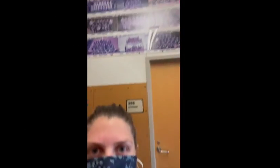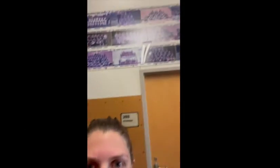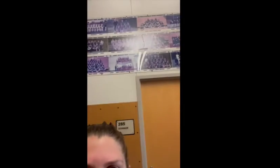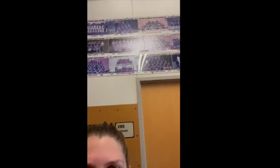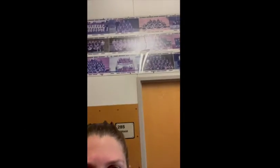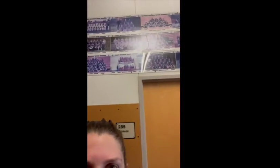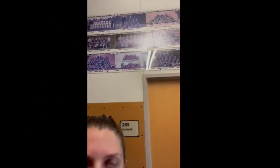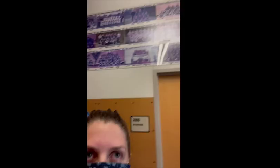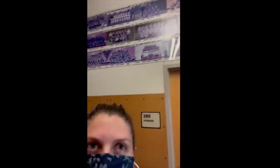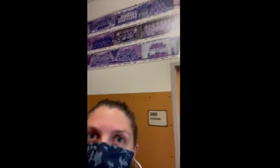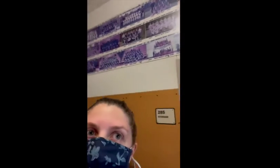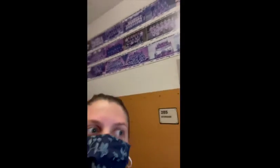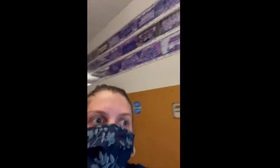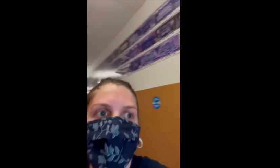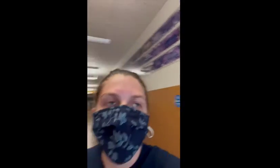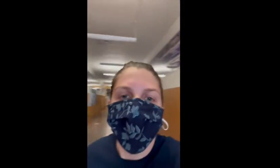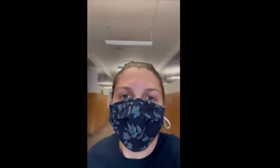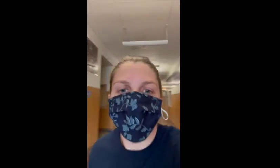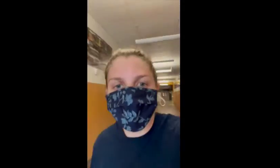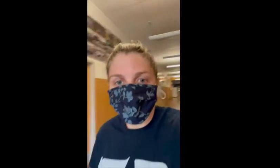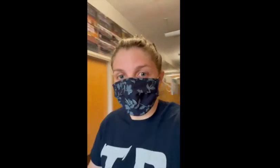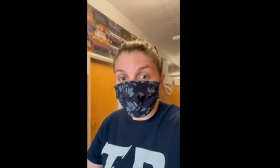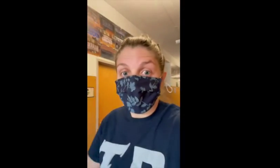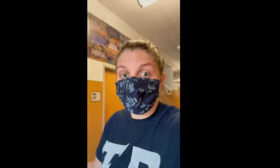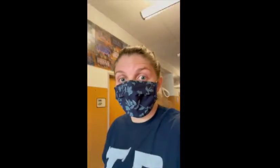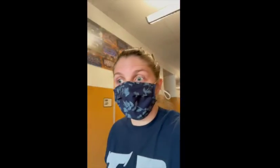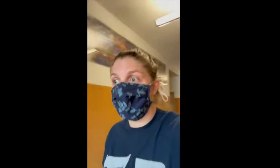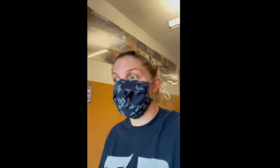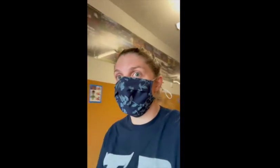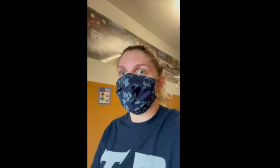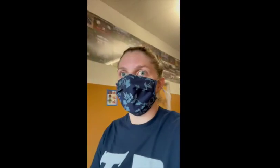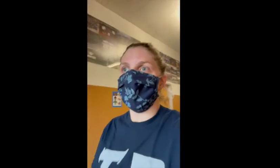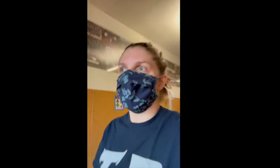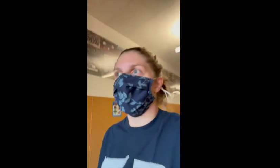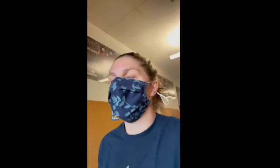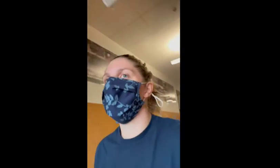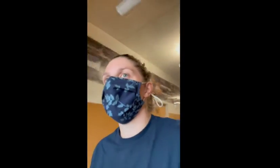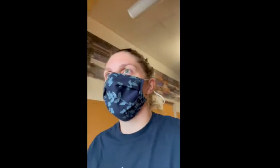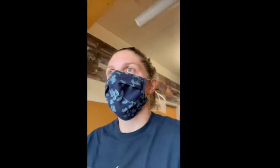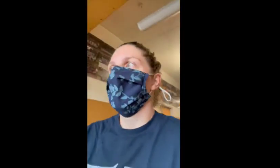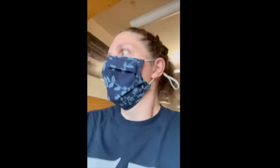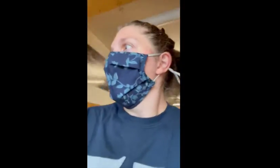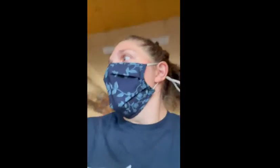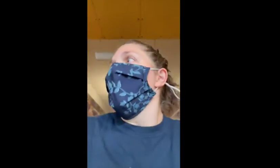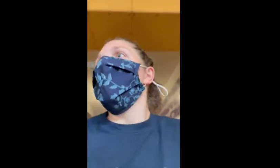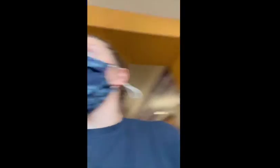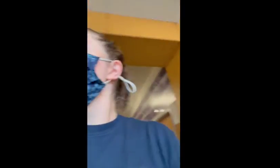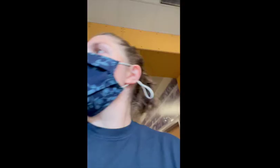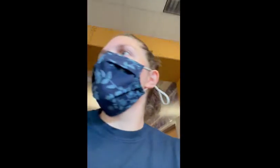right? They're a little faded, but part of the legacy of Beamer. This takes us